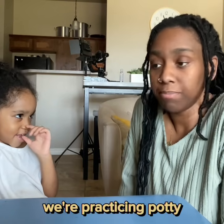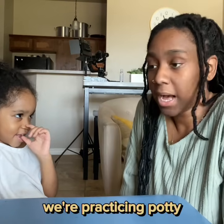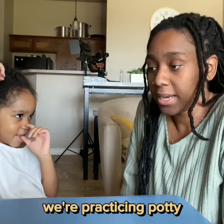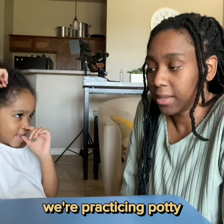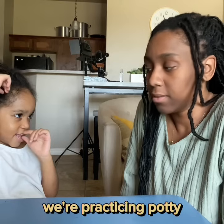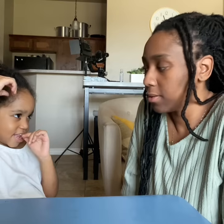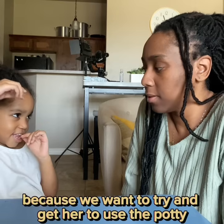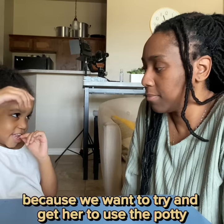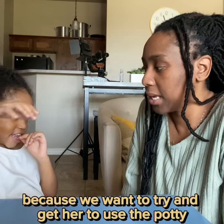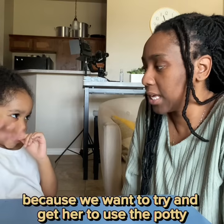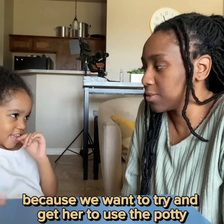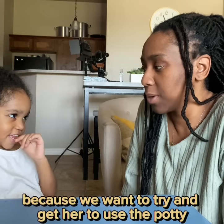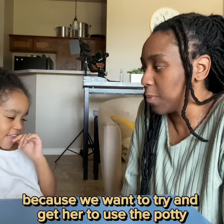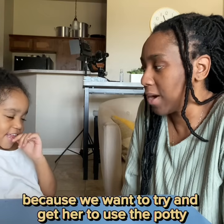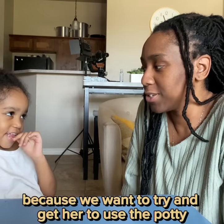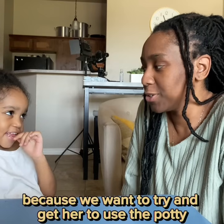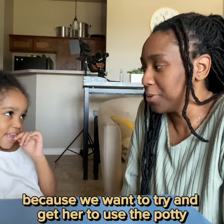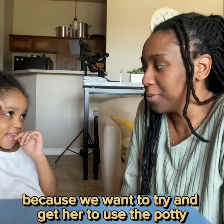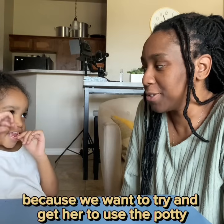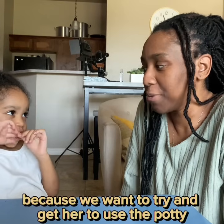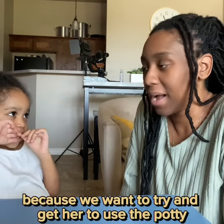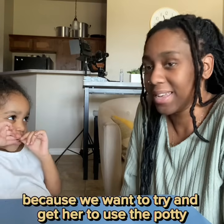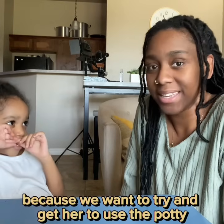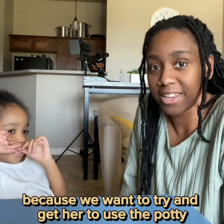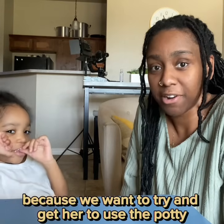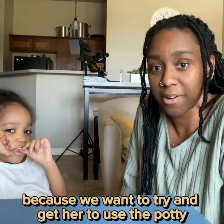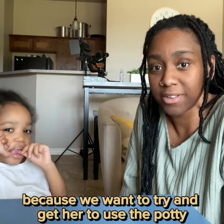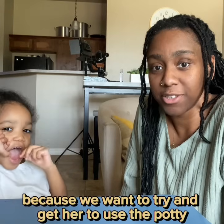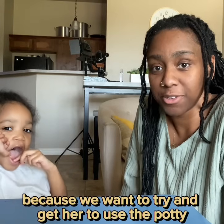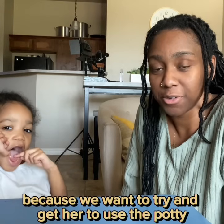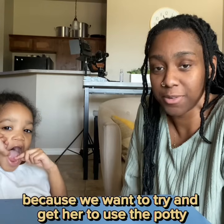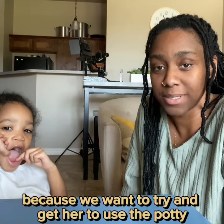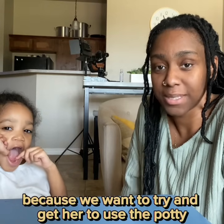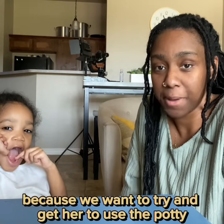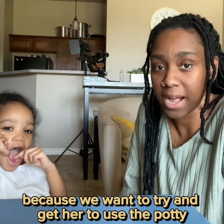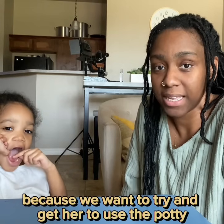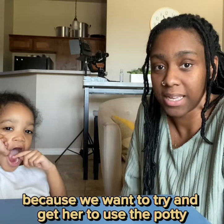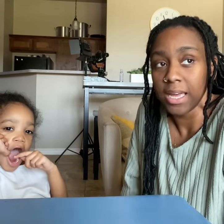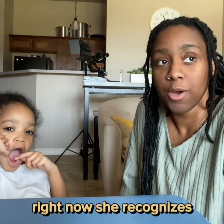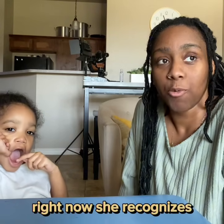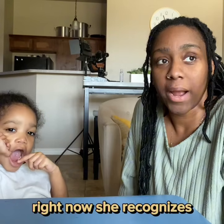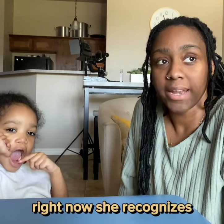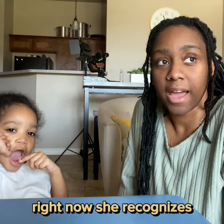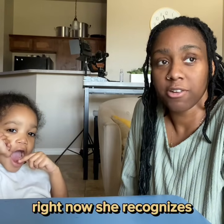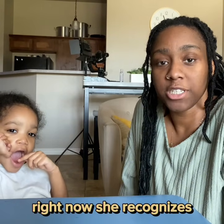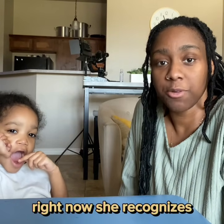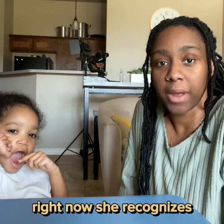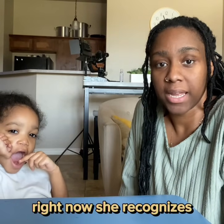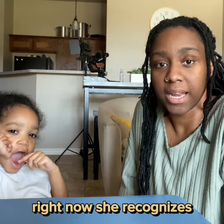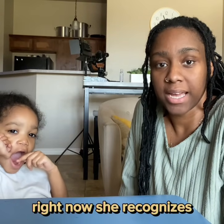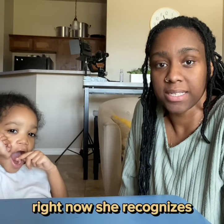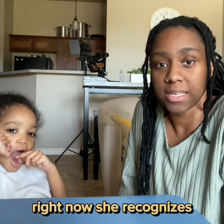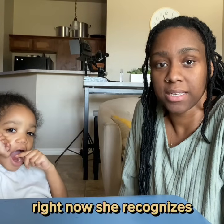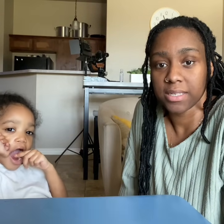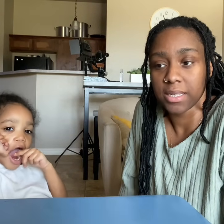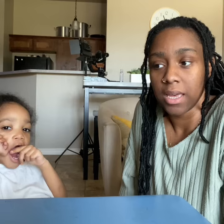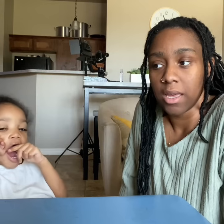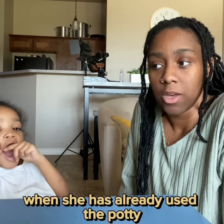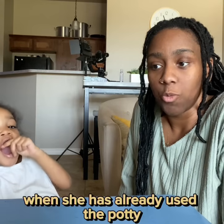potty because we want to try and get her to use the potty. Right now she recognizes when